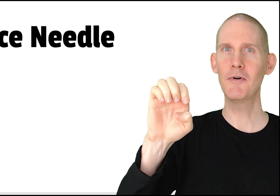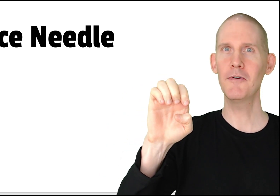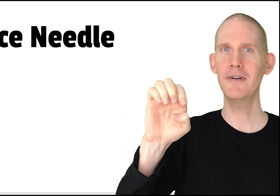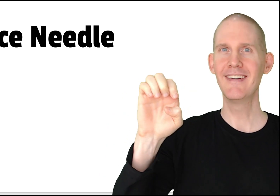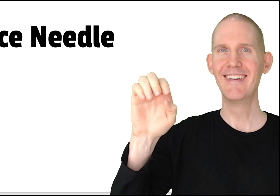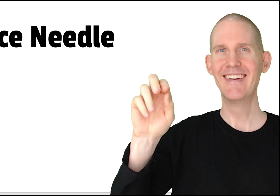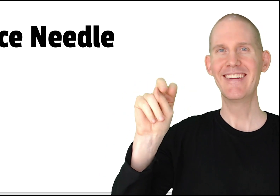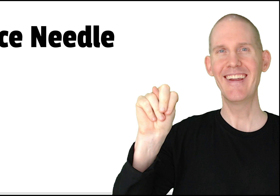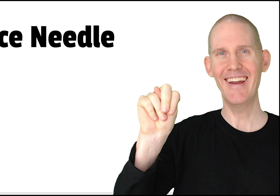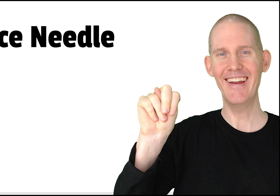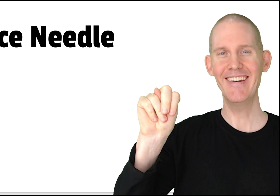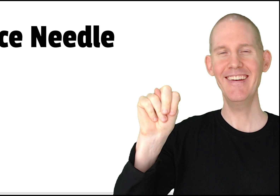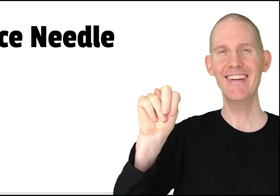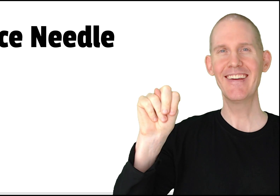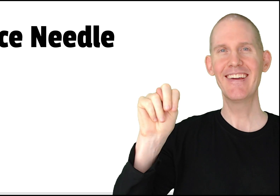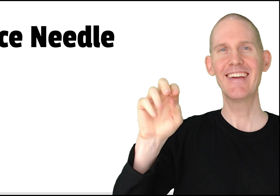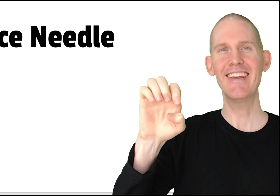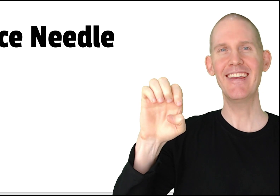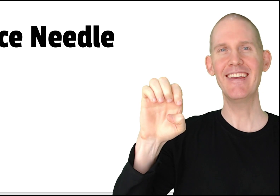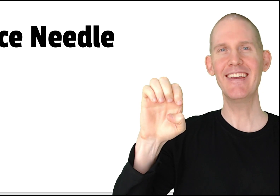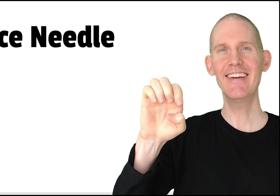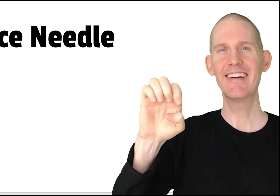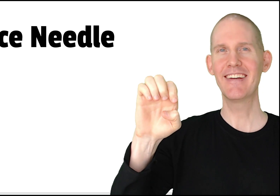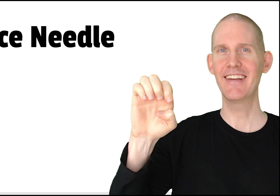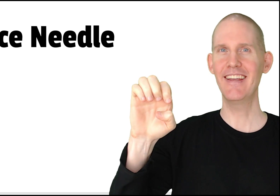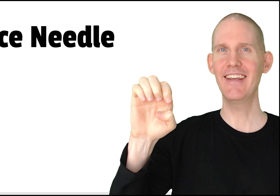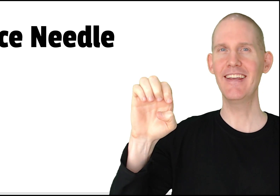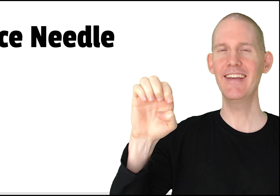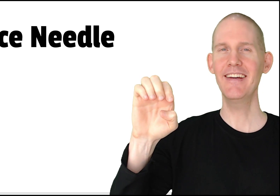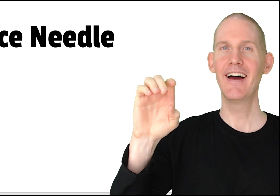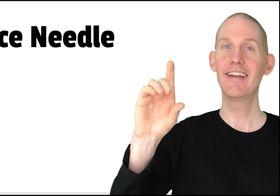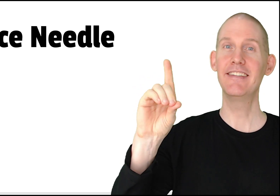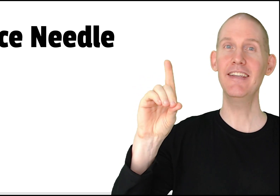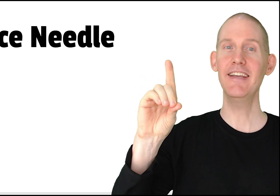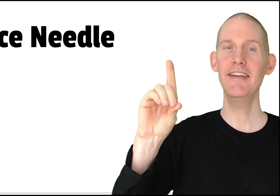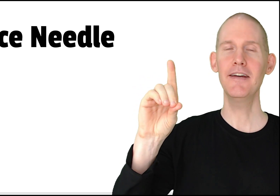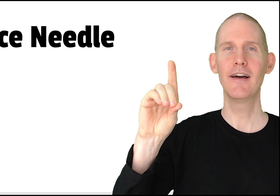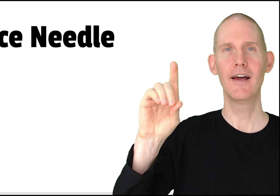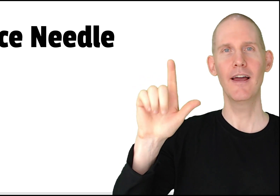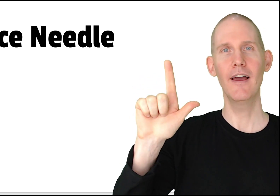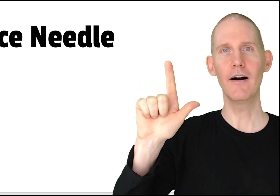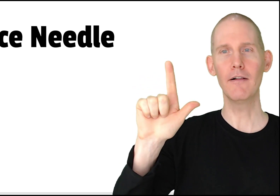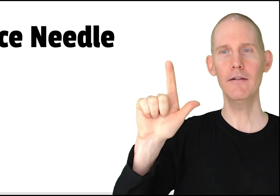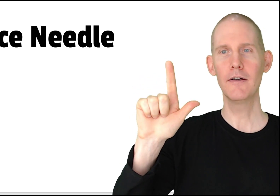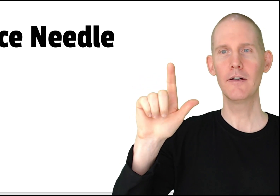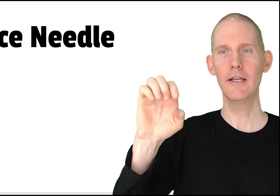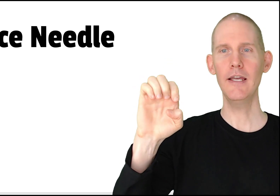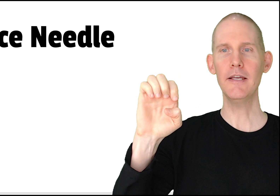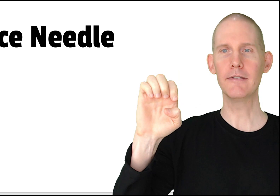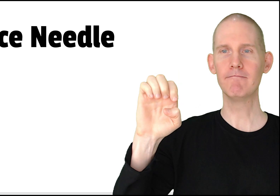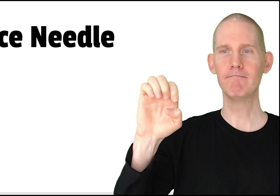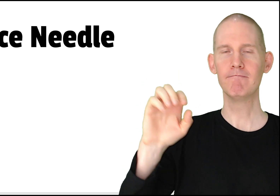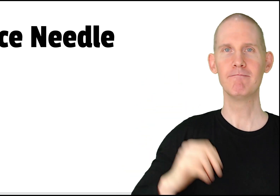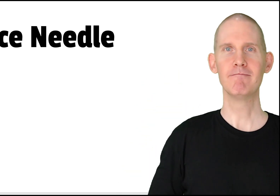over. N, E, E, D, L, E.